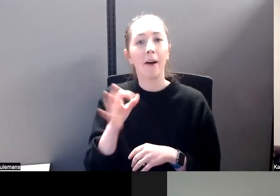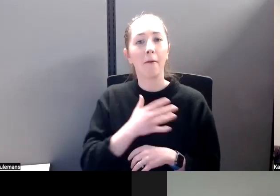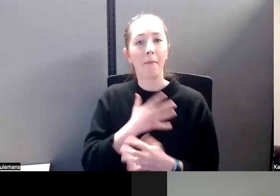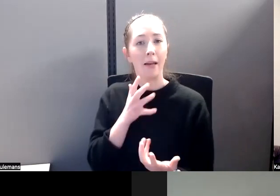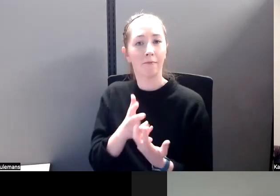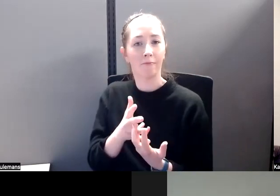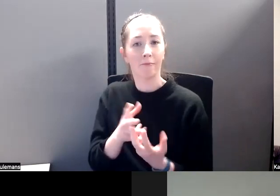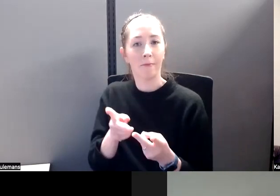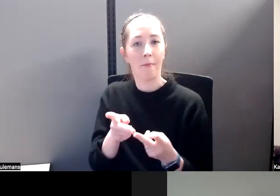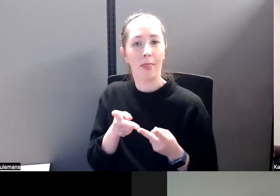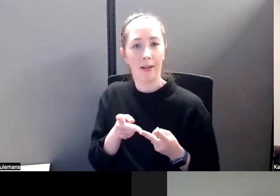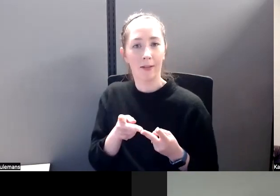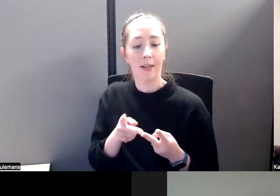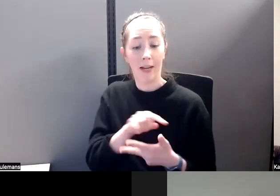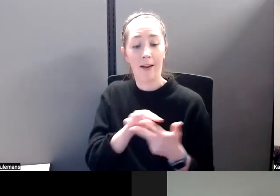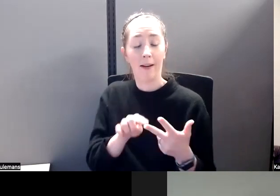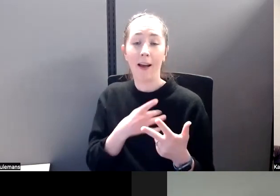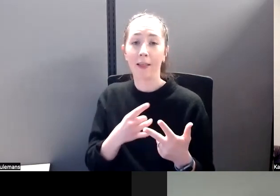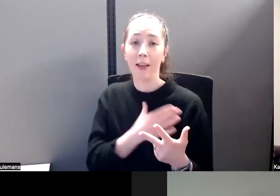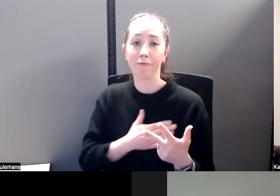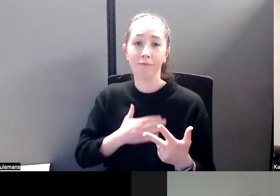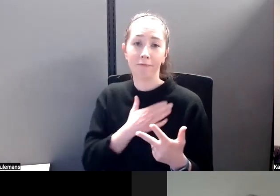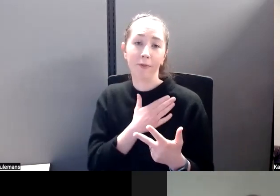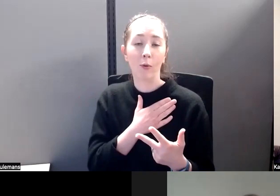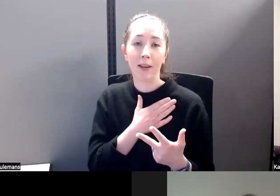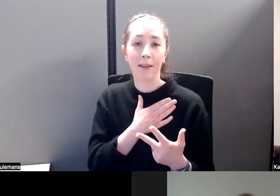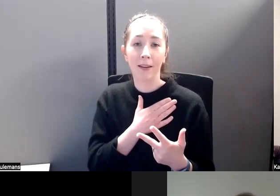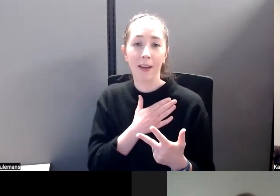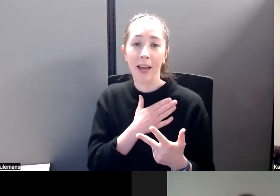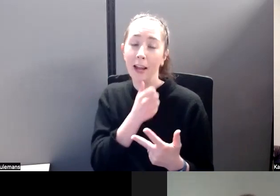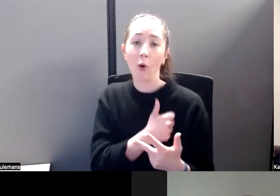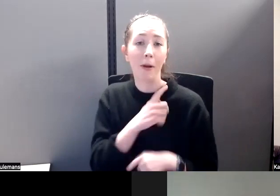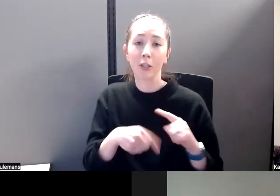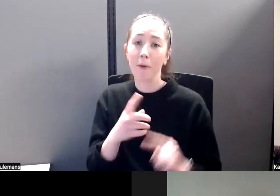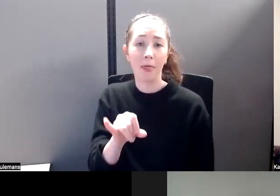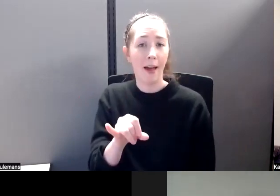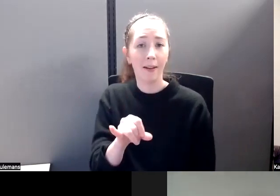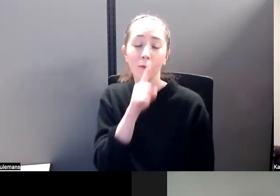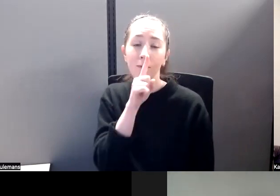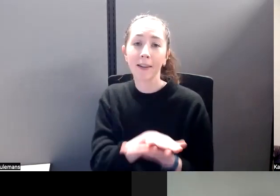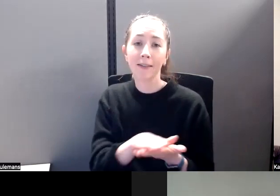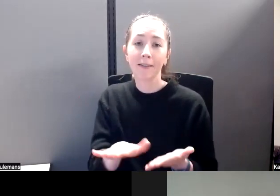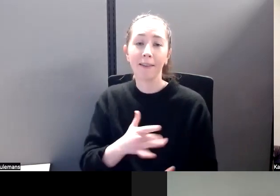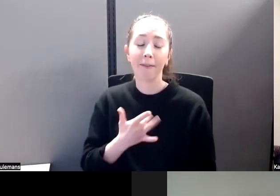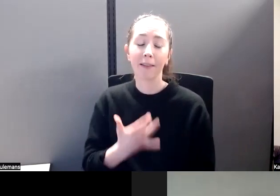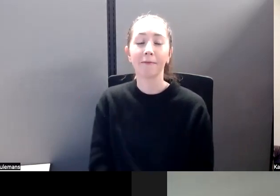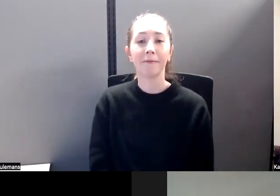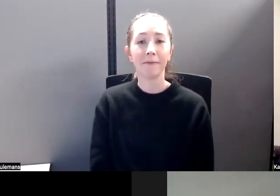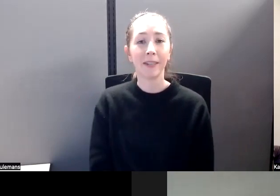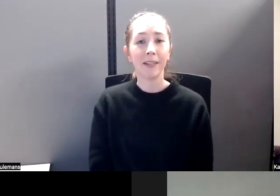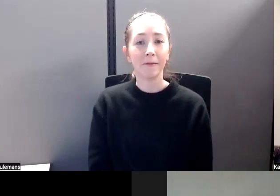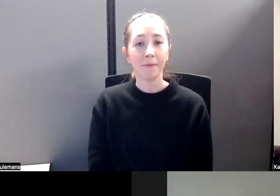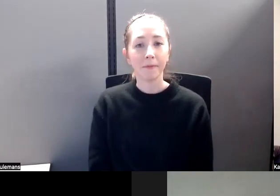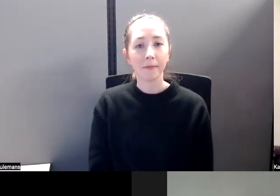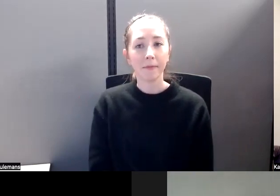I found my place and I do all three. And I am unapologetic about it, which is a nice feeling for me.